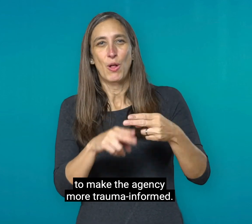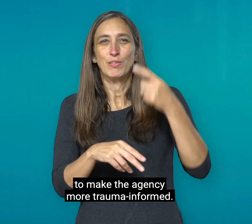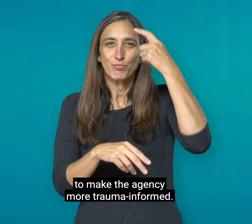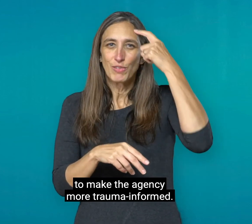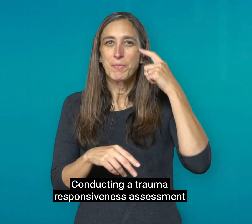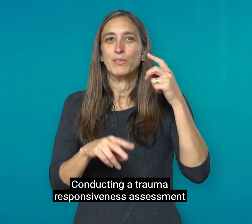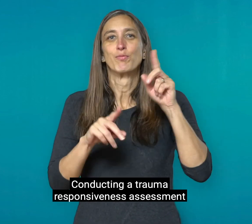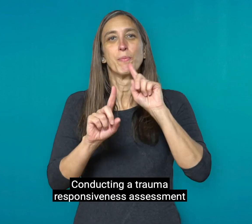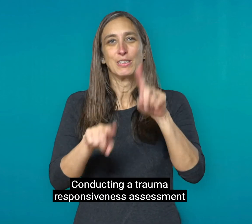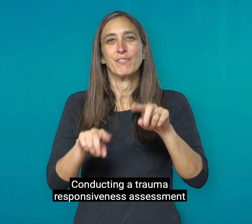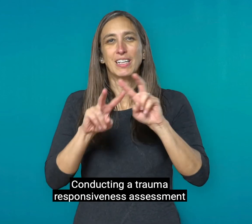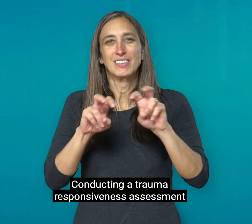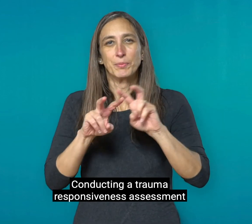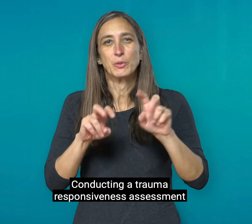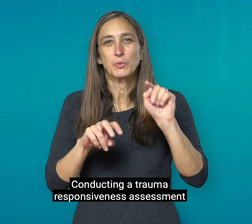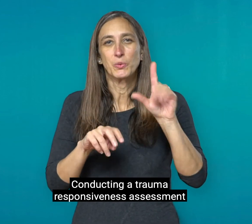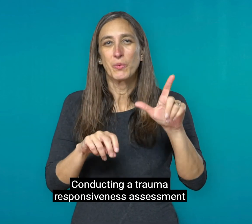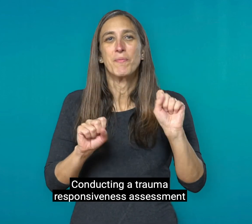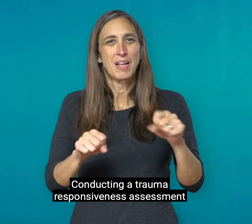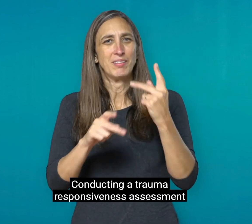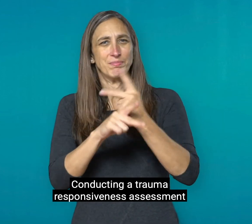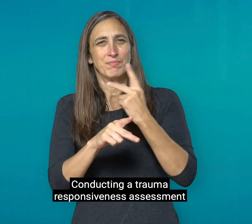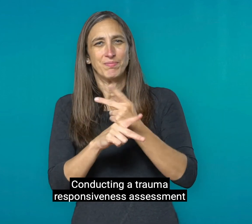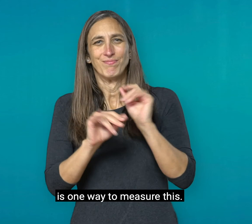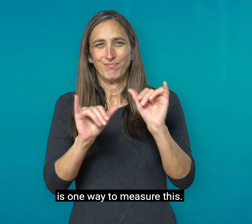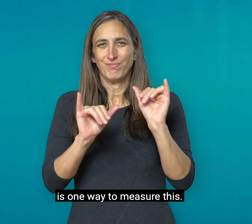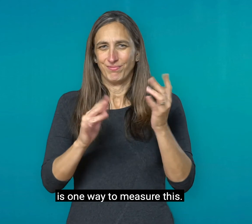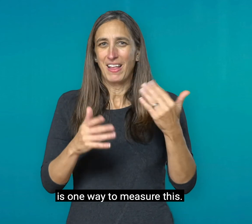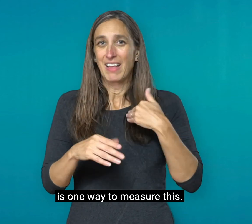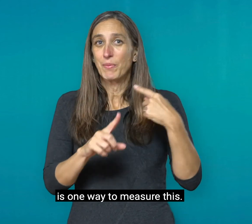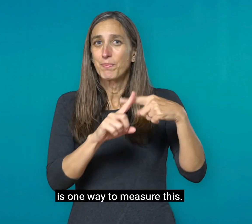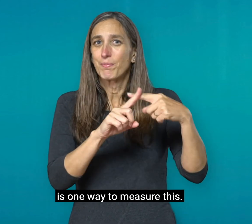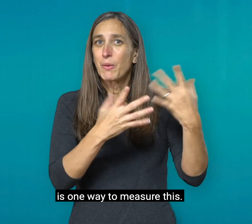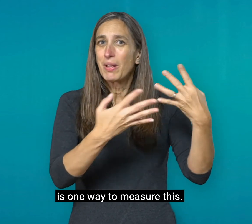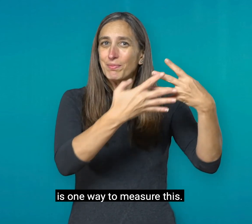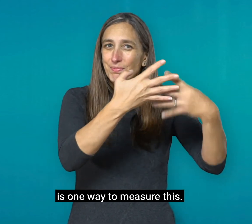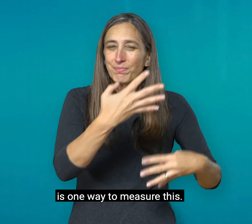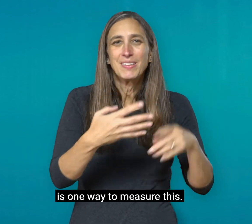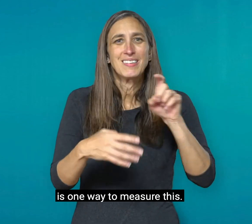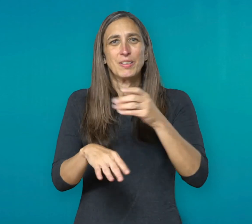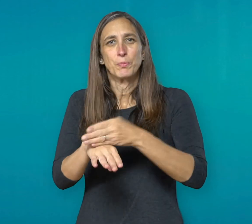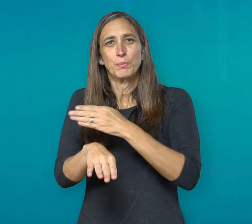trauma-informed. Conducting a trauma responsiveness assessment is one way to measure this.